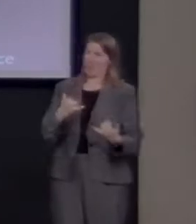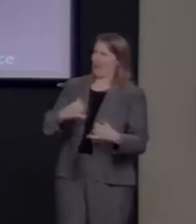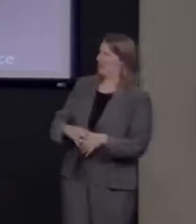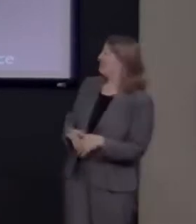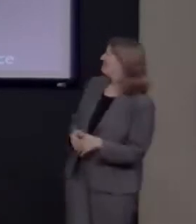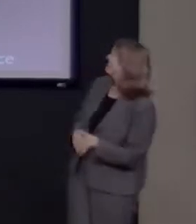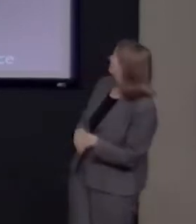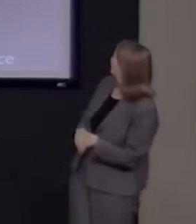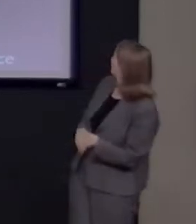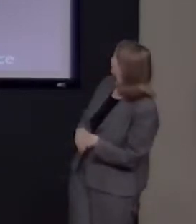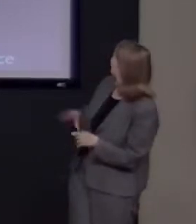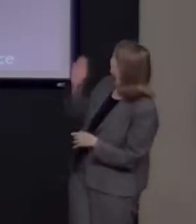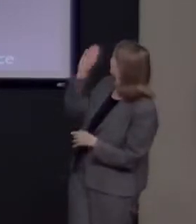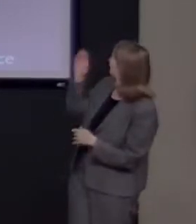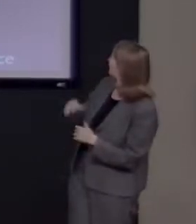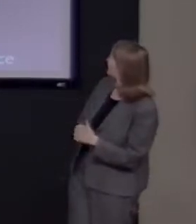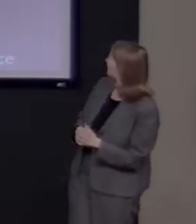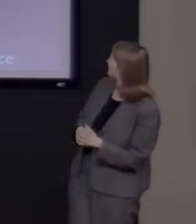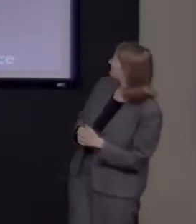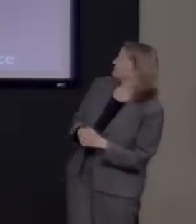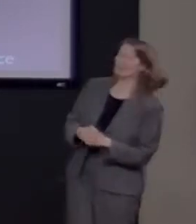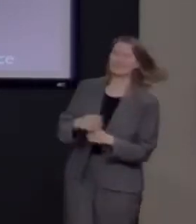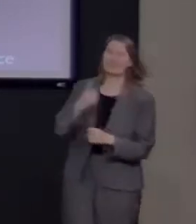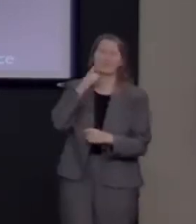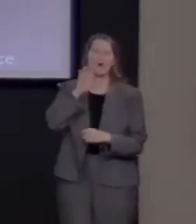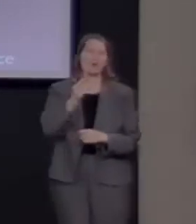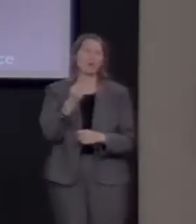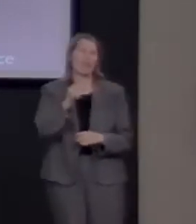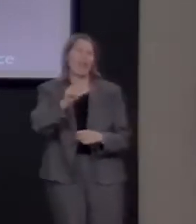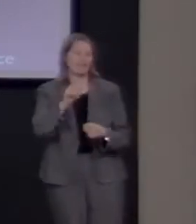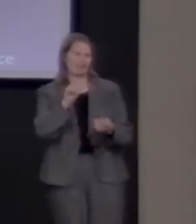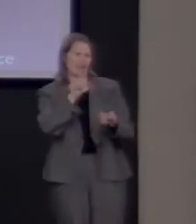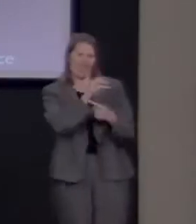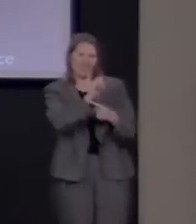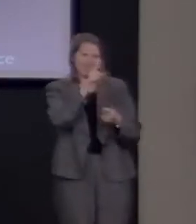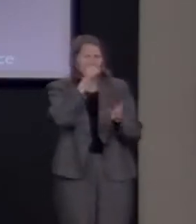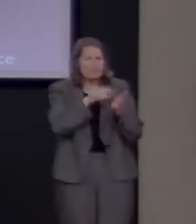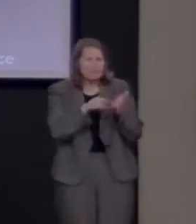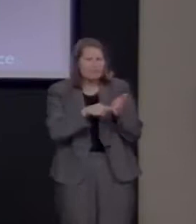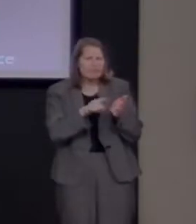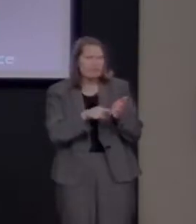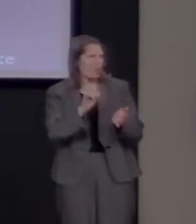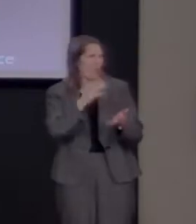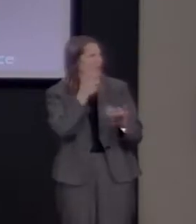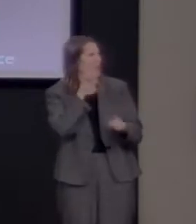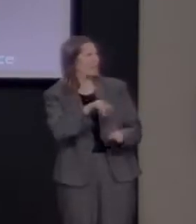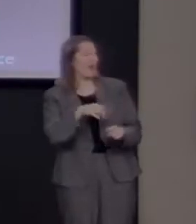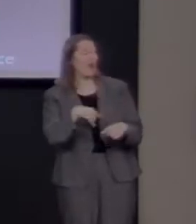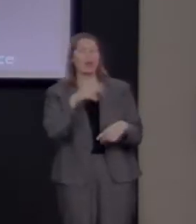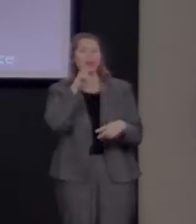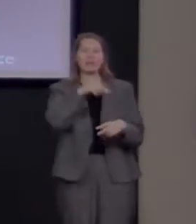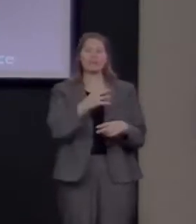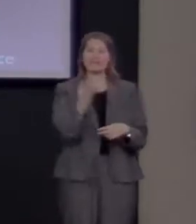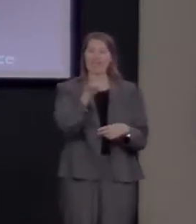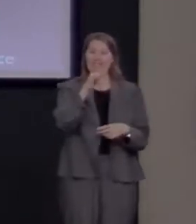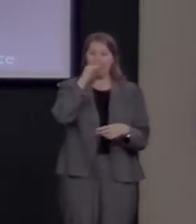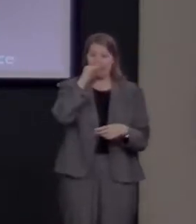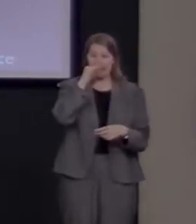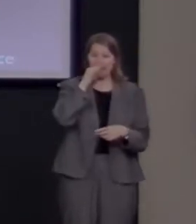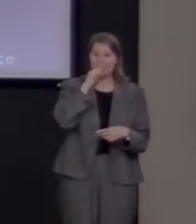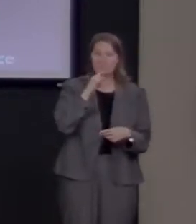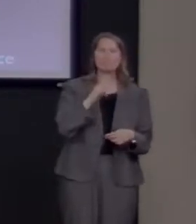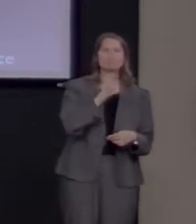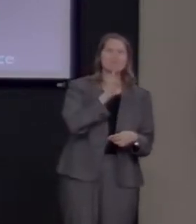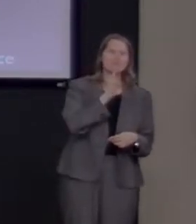very moment, for her master's thesis, investigated this question by looking at 17 children between the ages